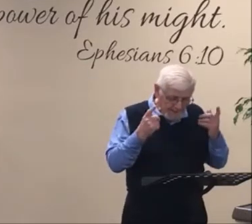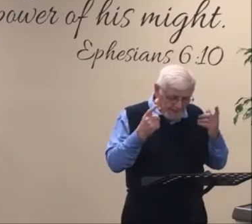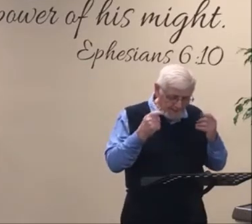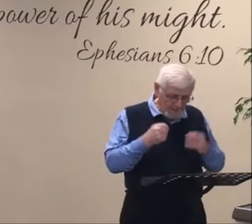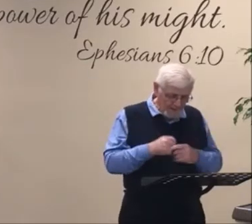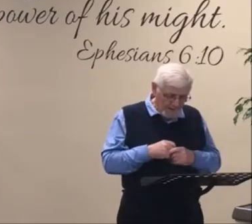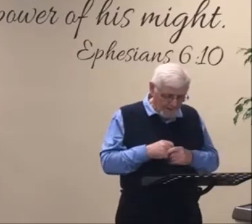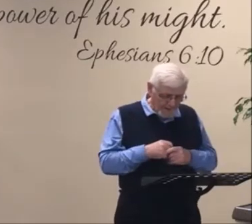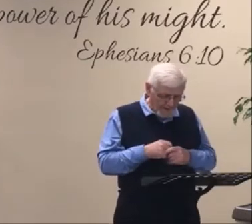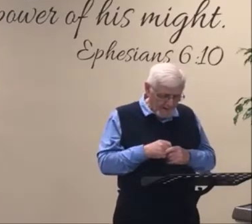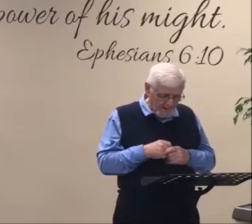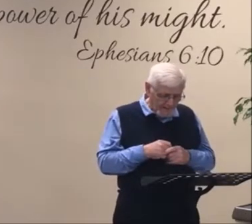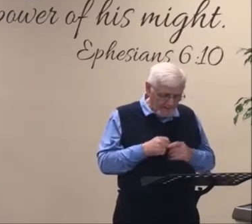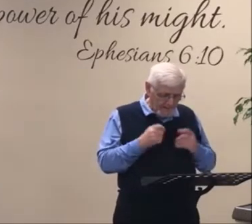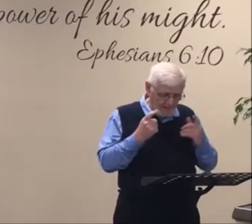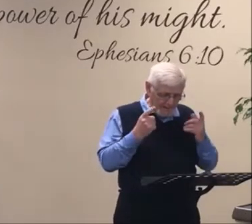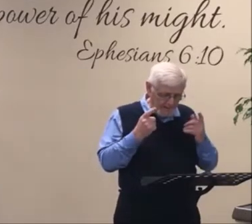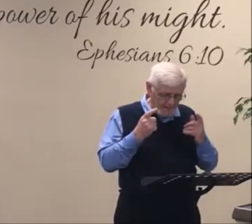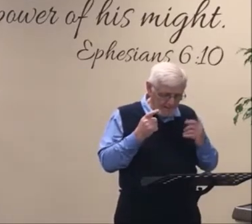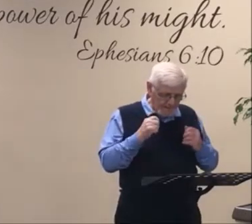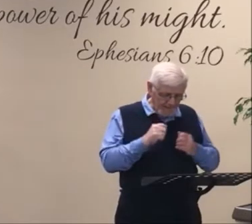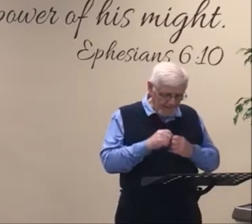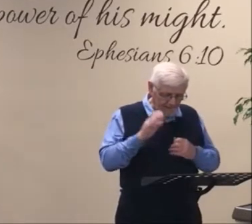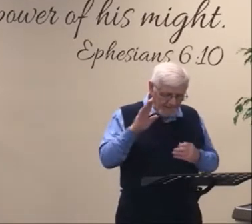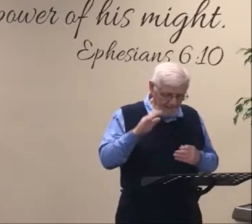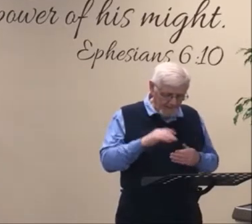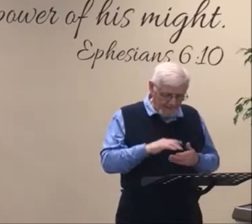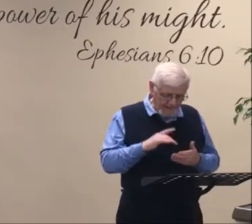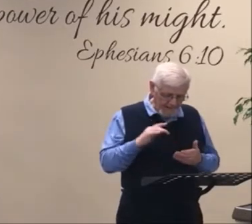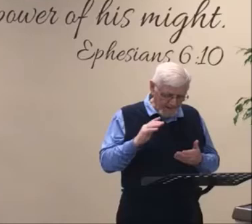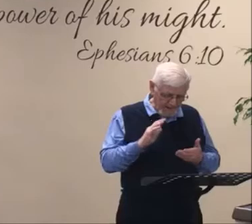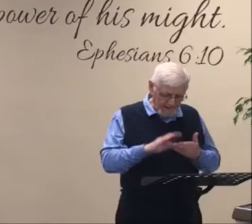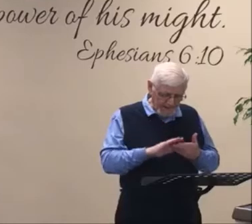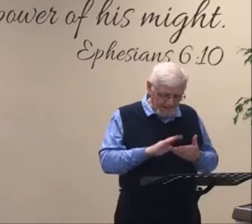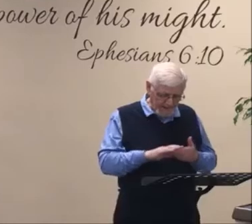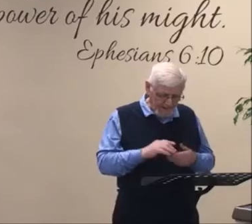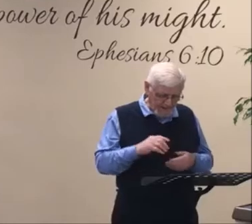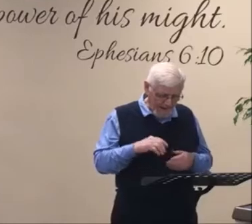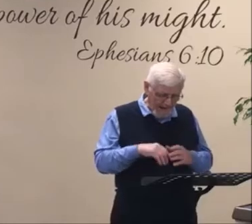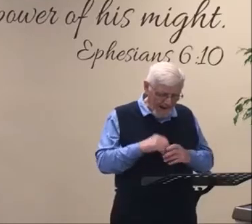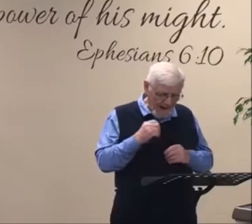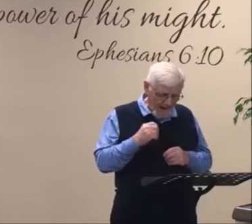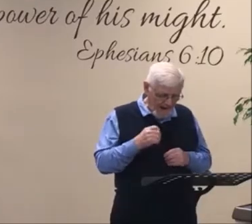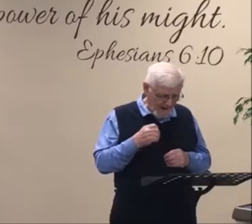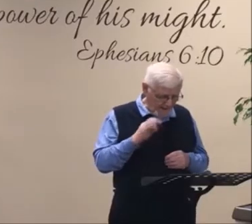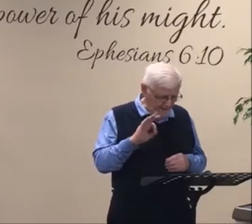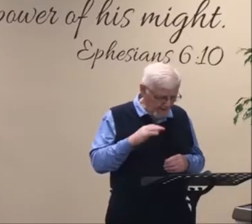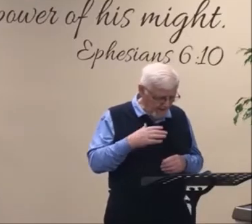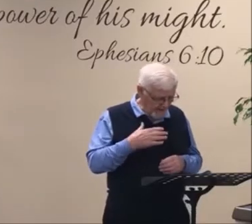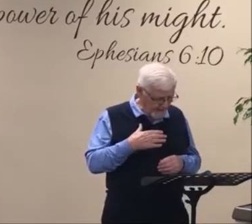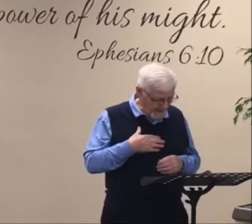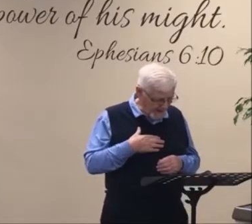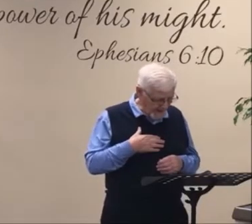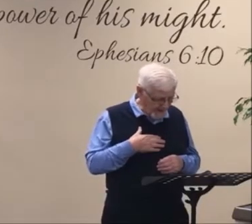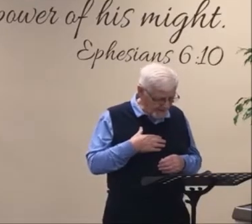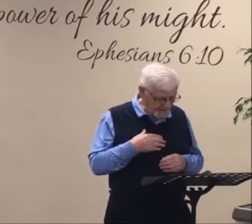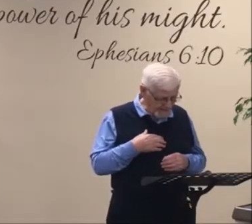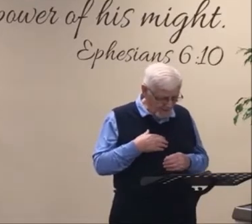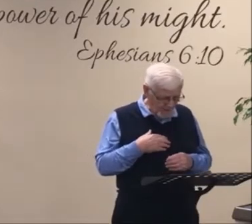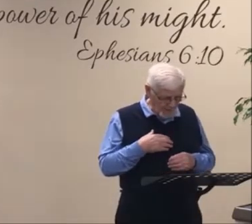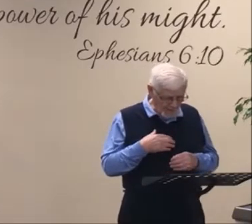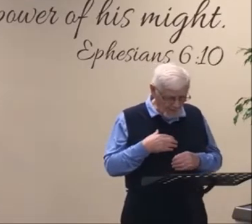thoughts, bright with thy praise, out of